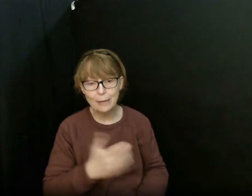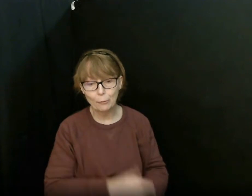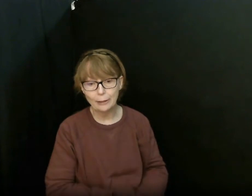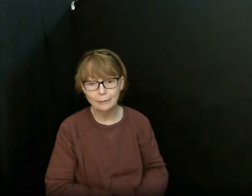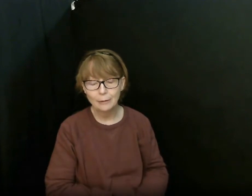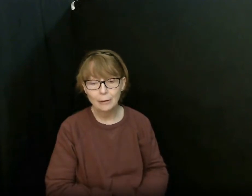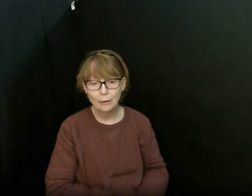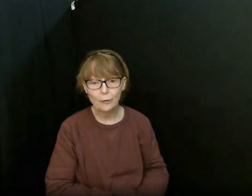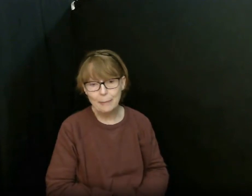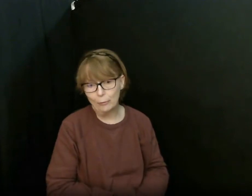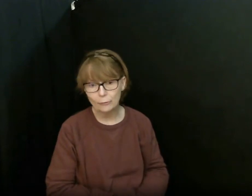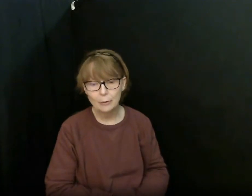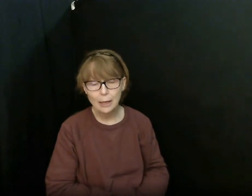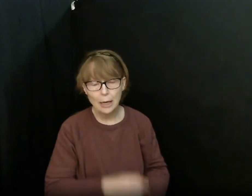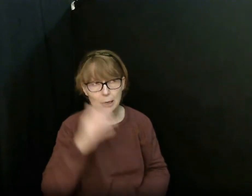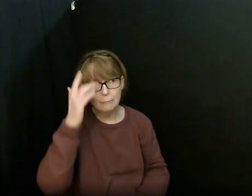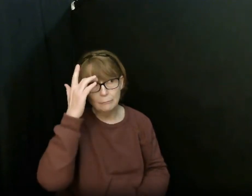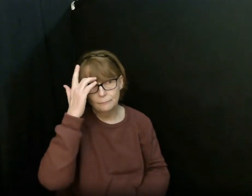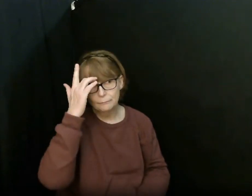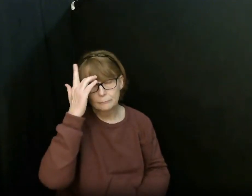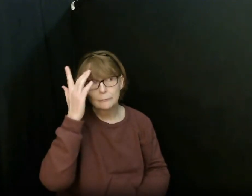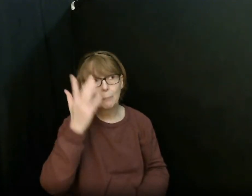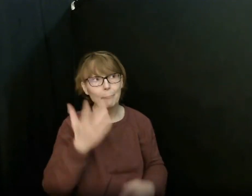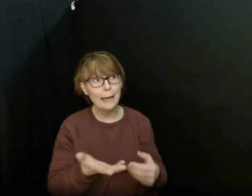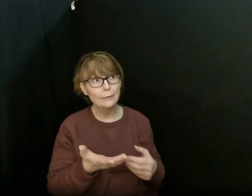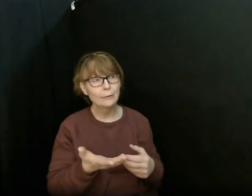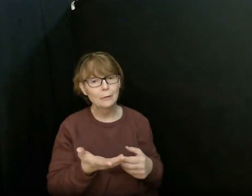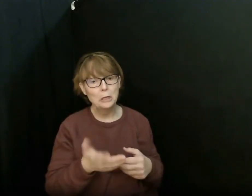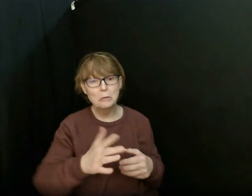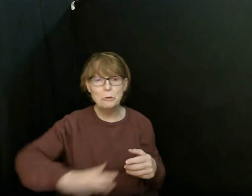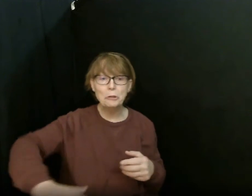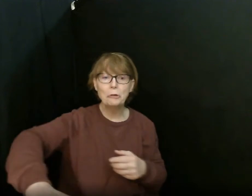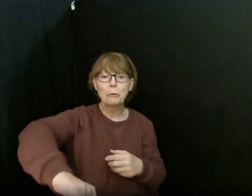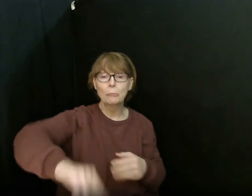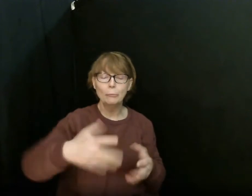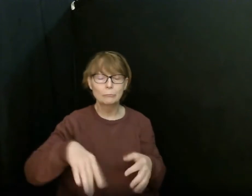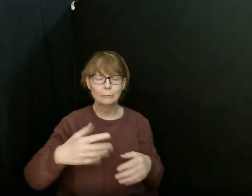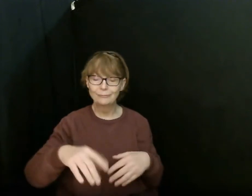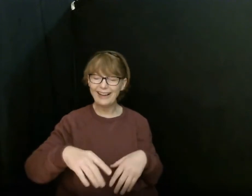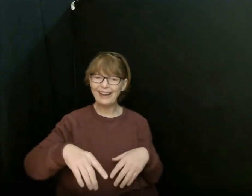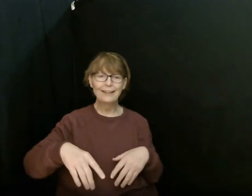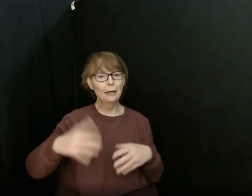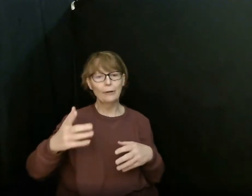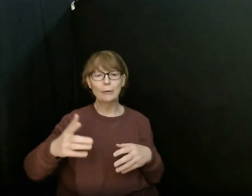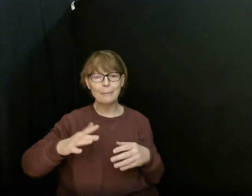neighborhood or neighbor. But you can do, if I don't hit my